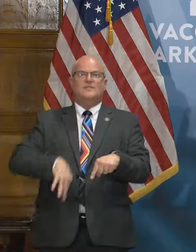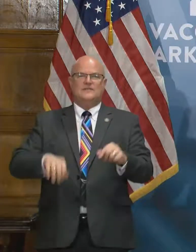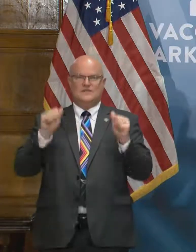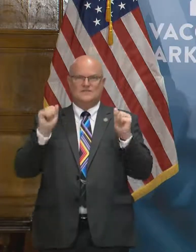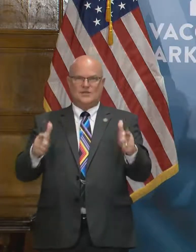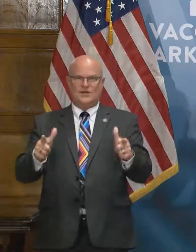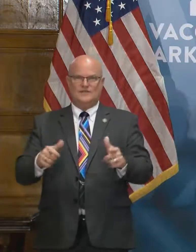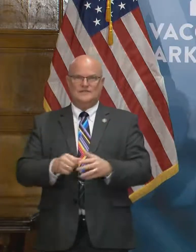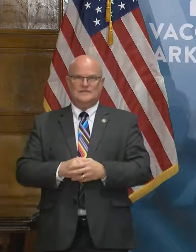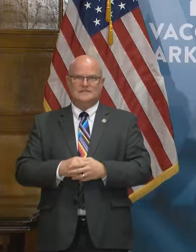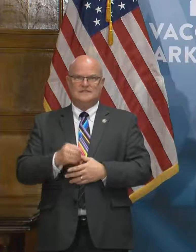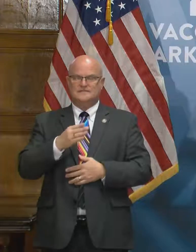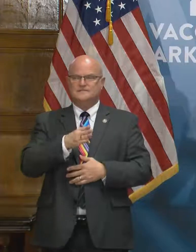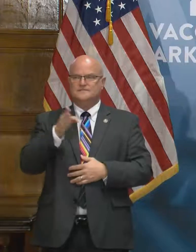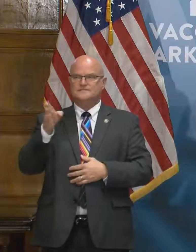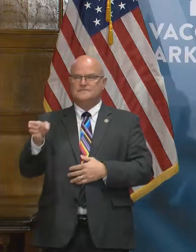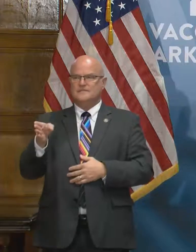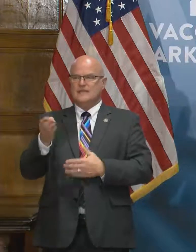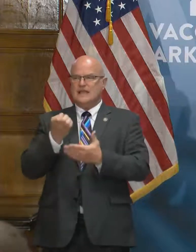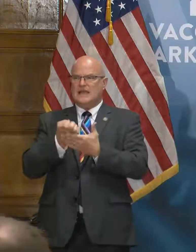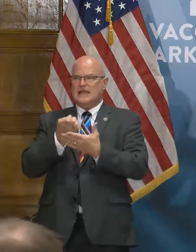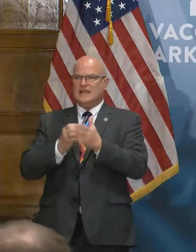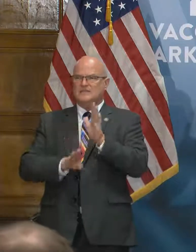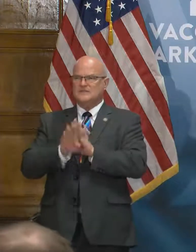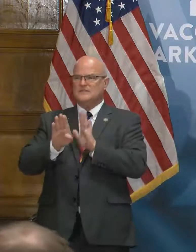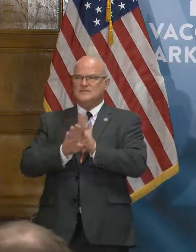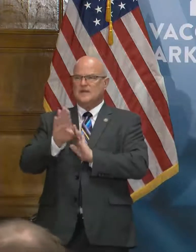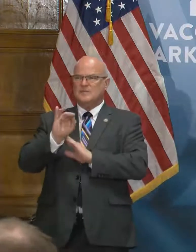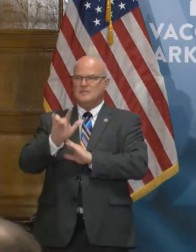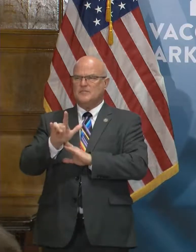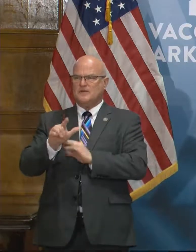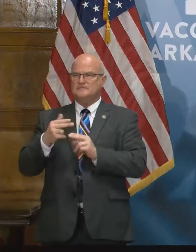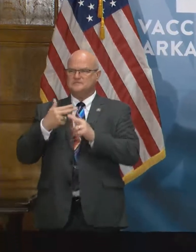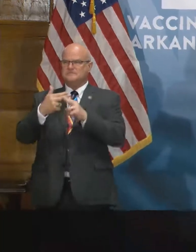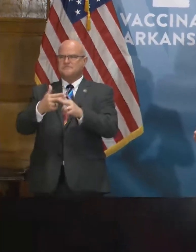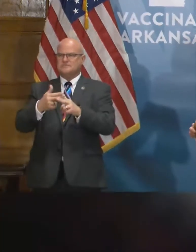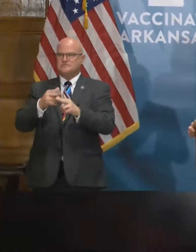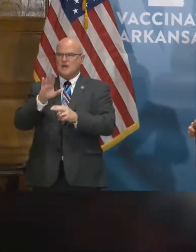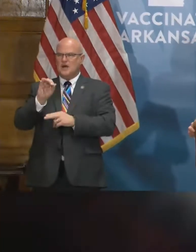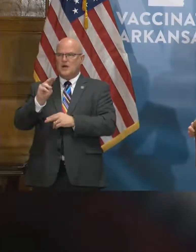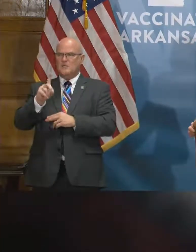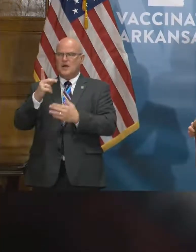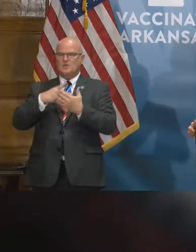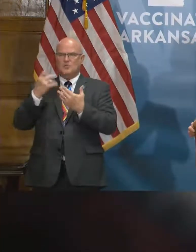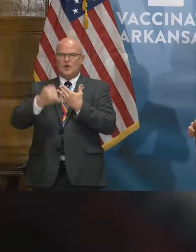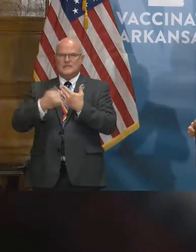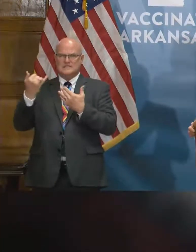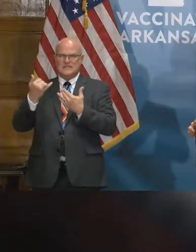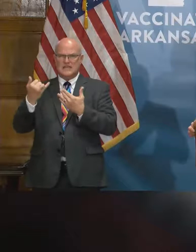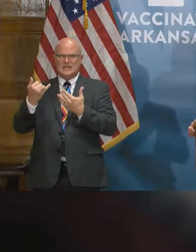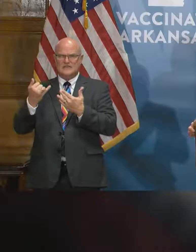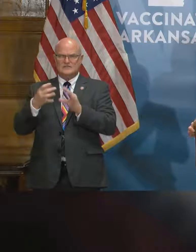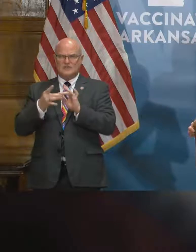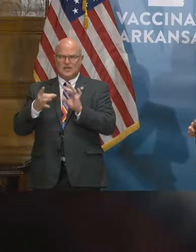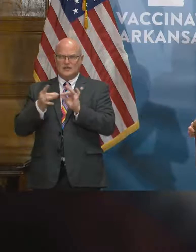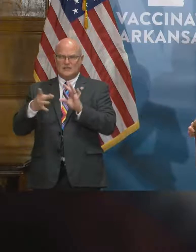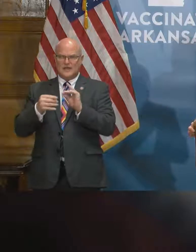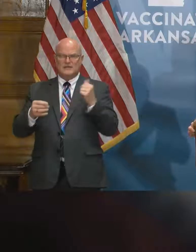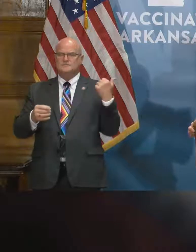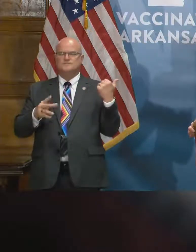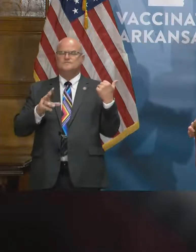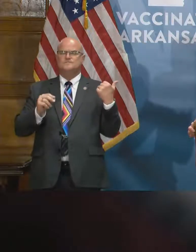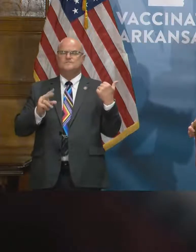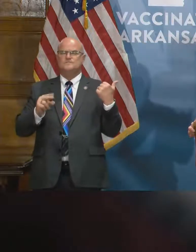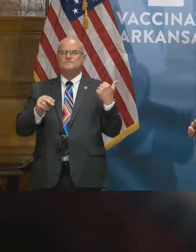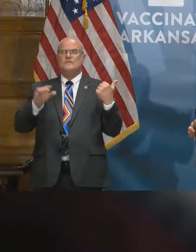well. The economic development bill you referred to, is that a bond project? Is that a super project you're talking about?